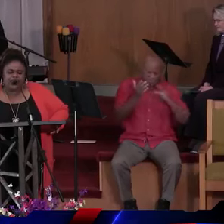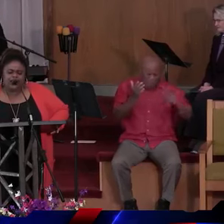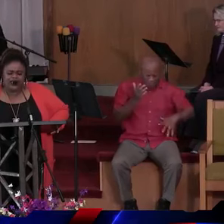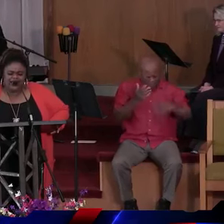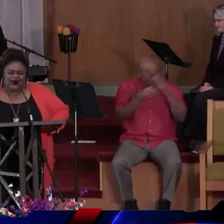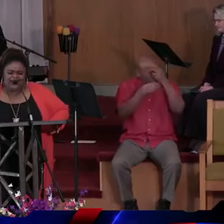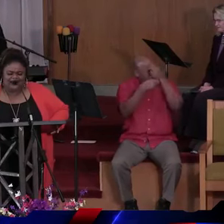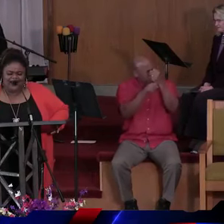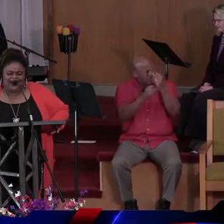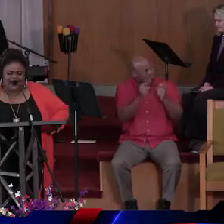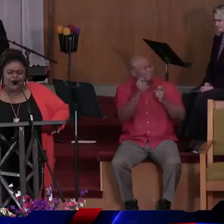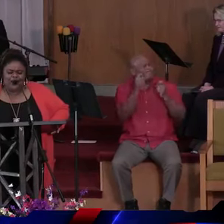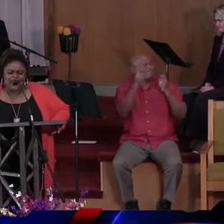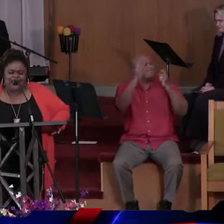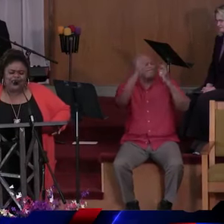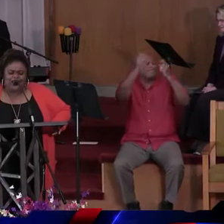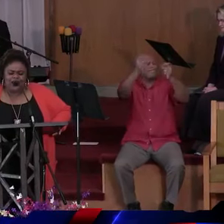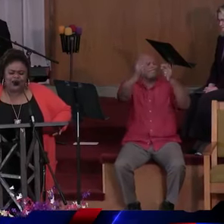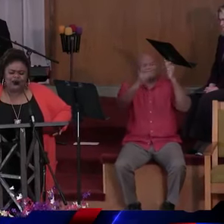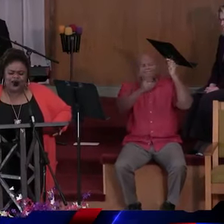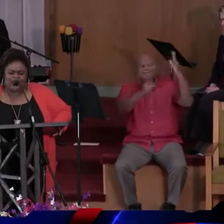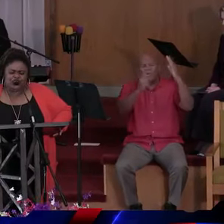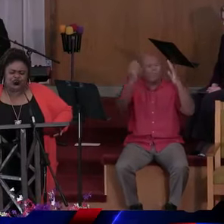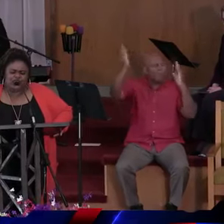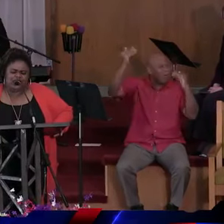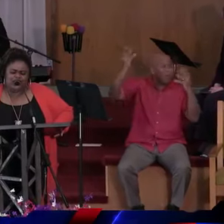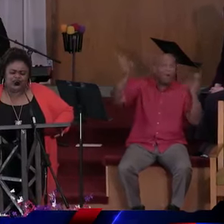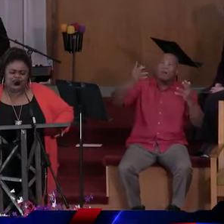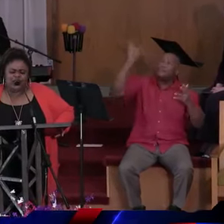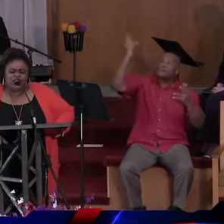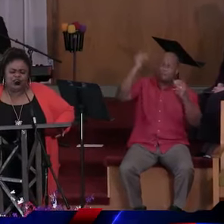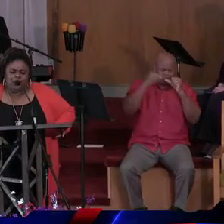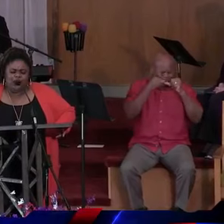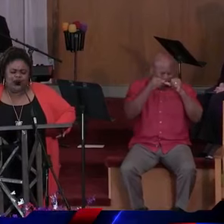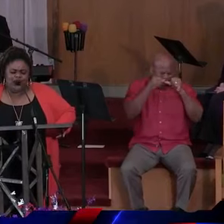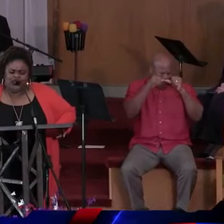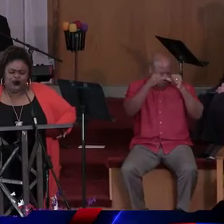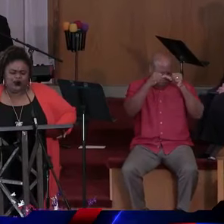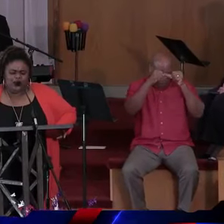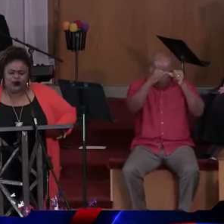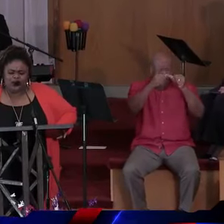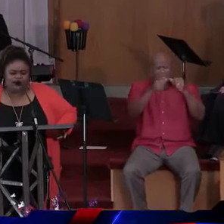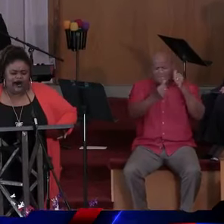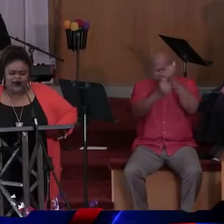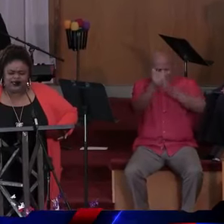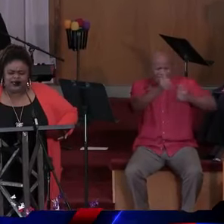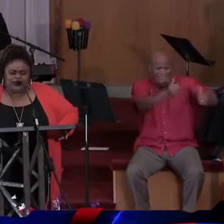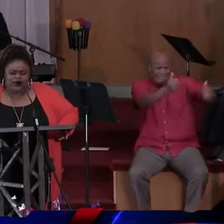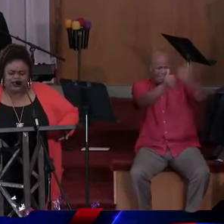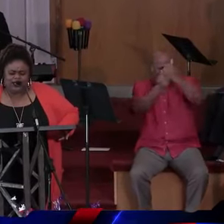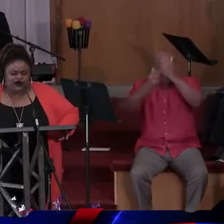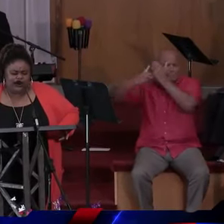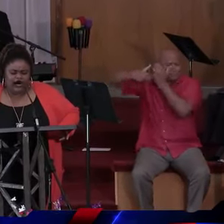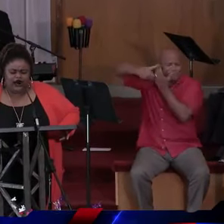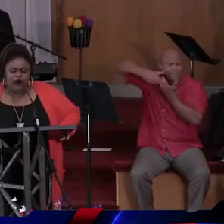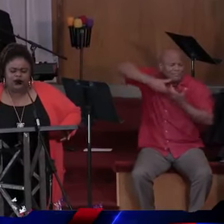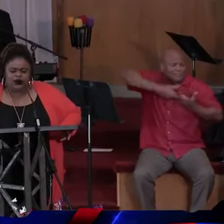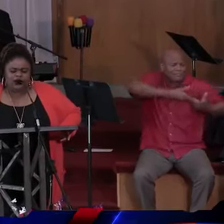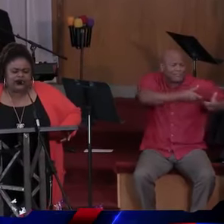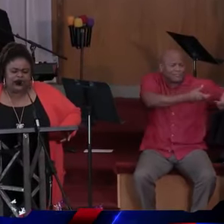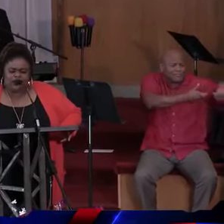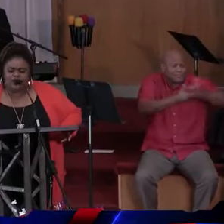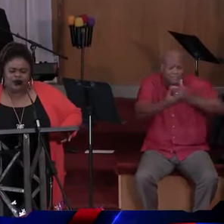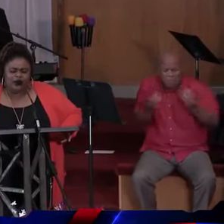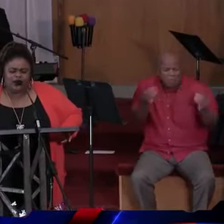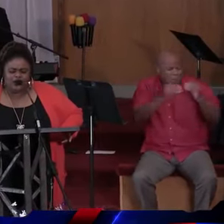trust and we give, God. We give in hopes, God, that you will continue to pour into us more than finances could bless us with, God. But